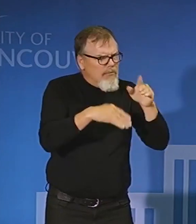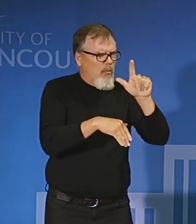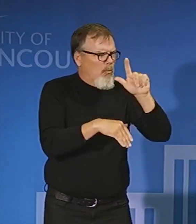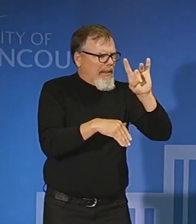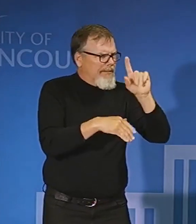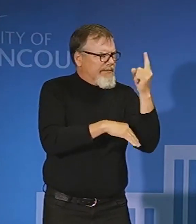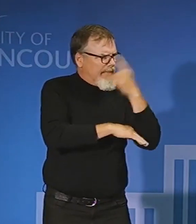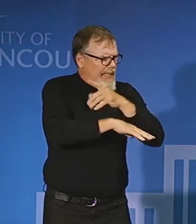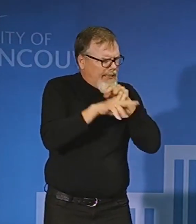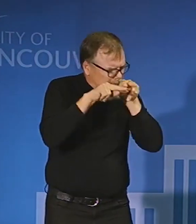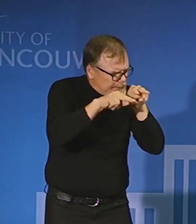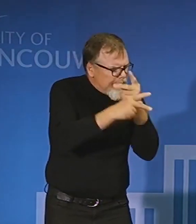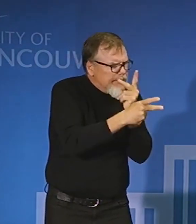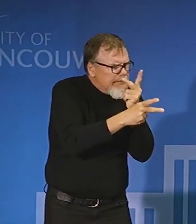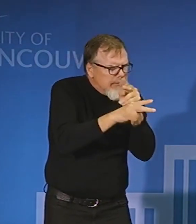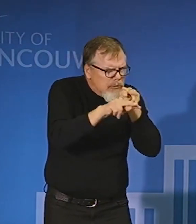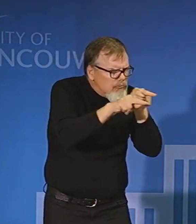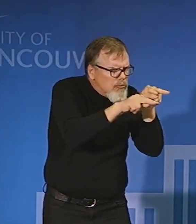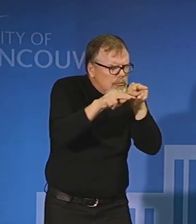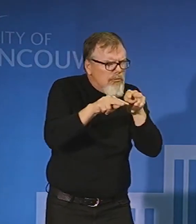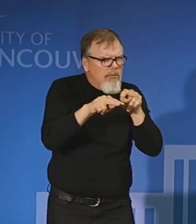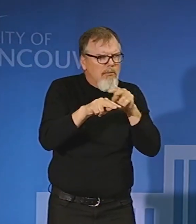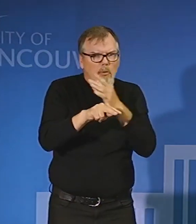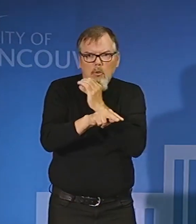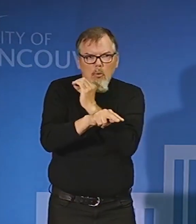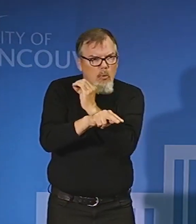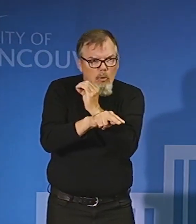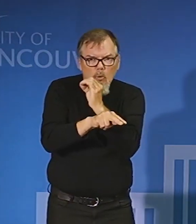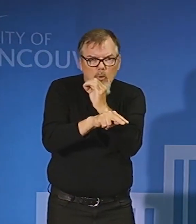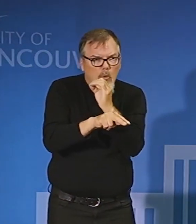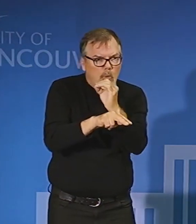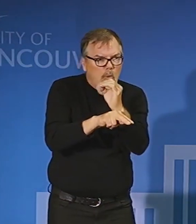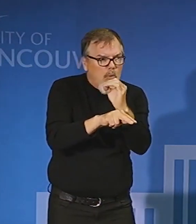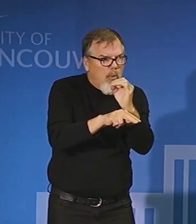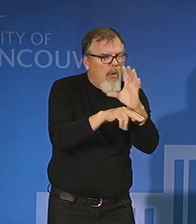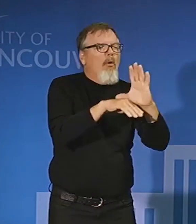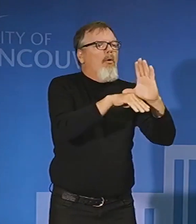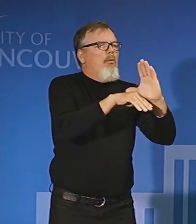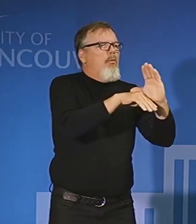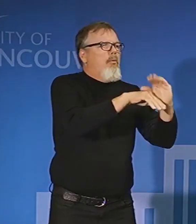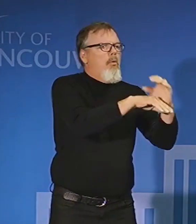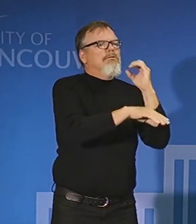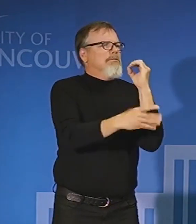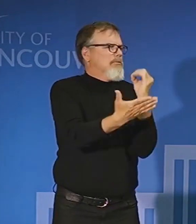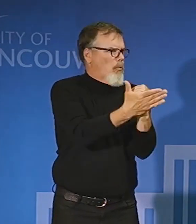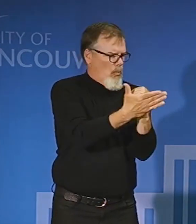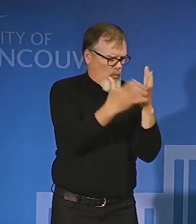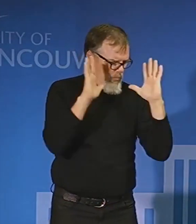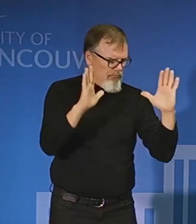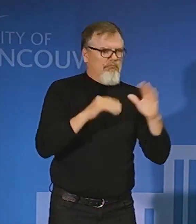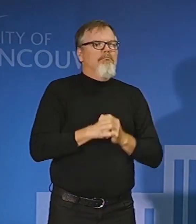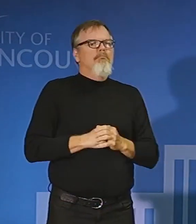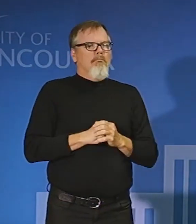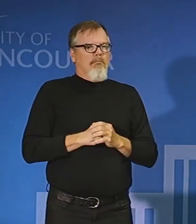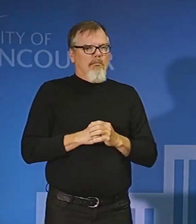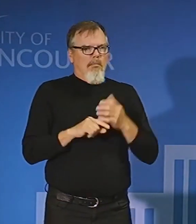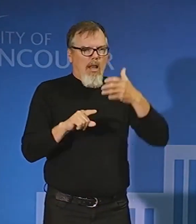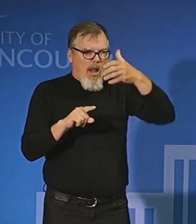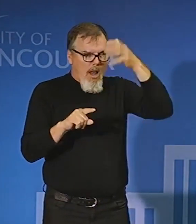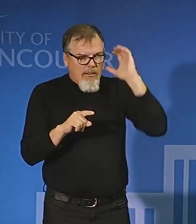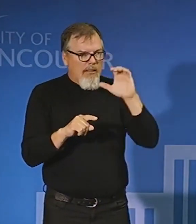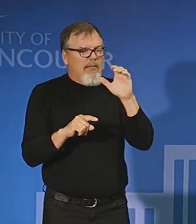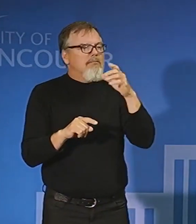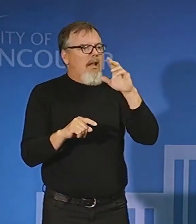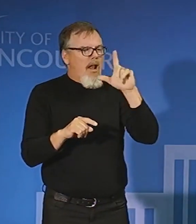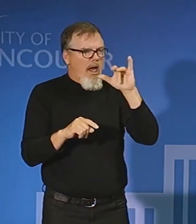hope that we will soon be able to declare them over. We've had 2 outbreaks in acute care facilities at Lionsgate Hospital and Richmond Hospital.